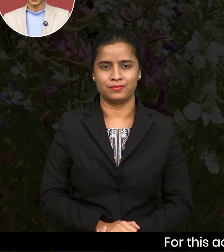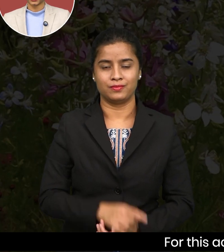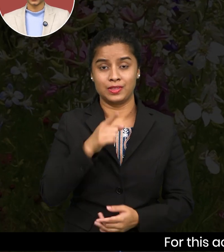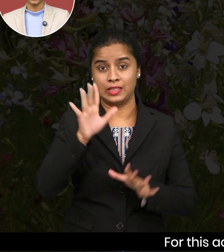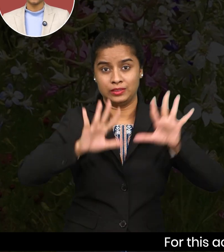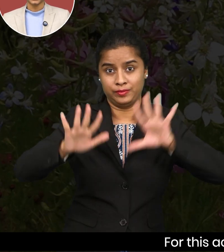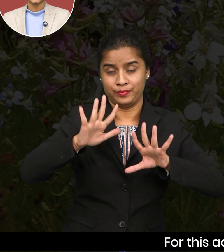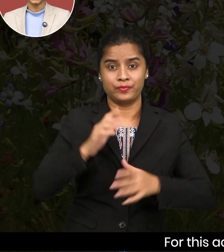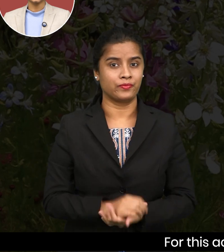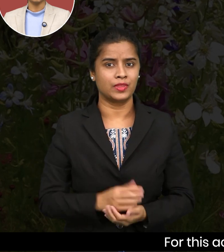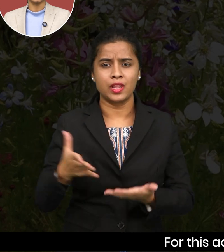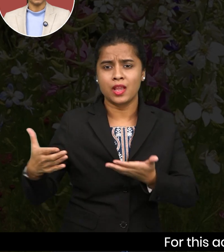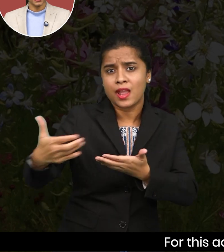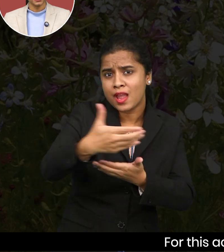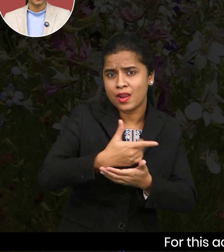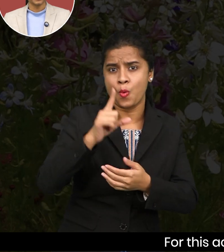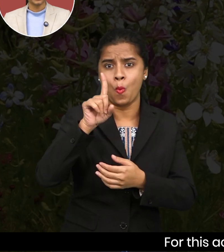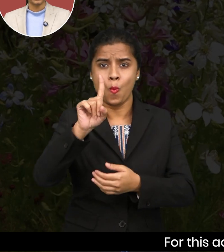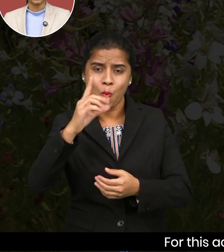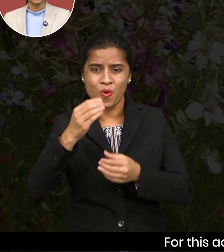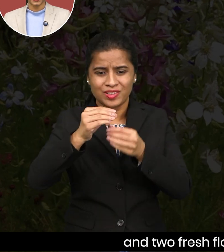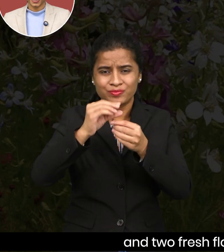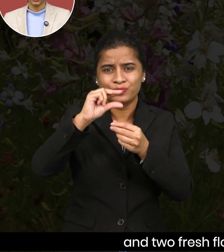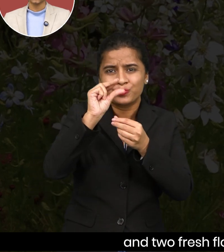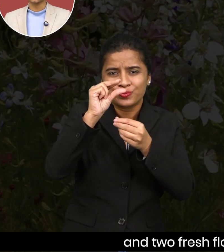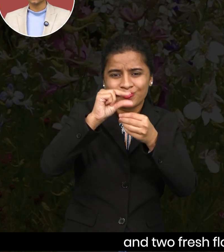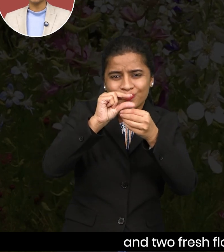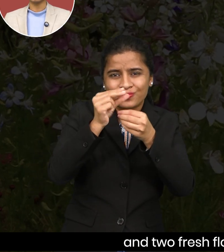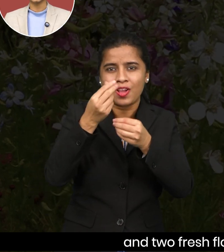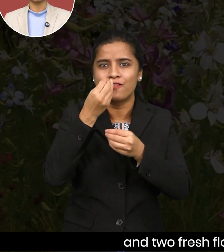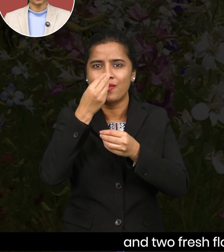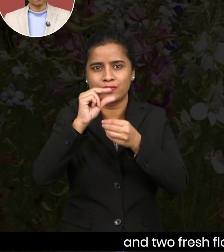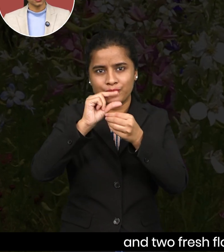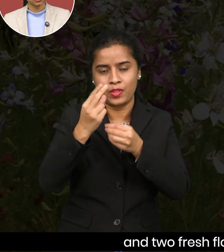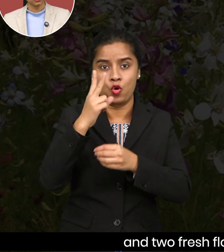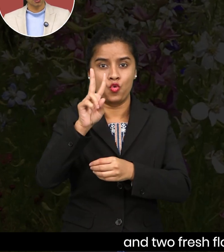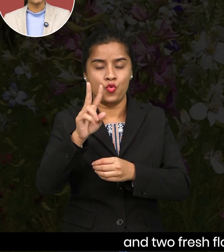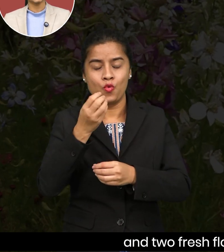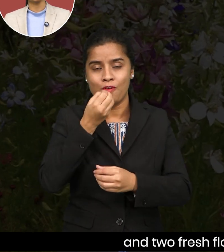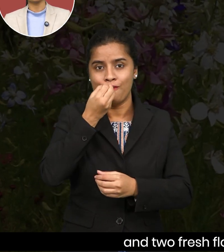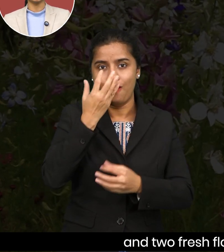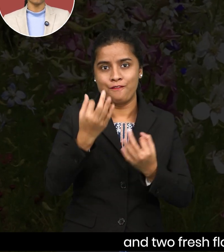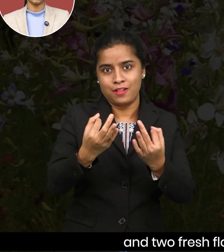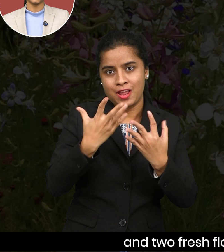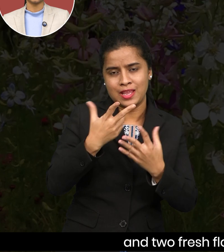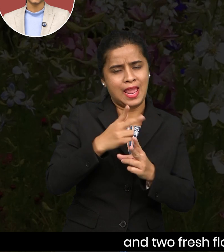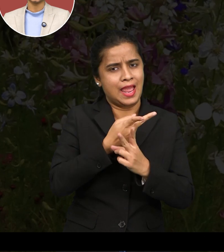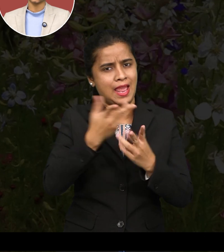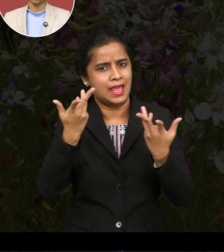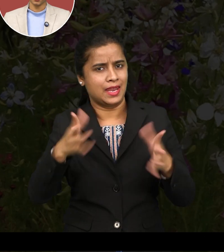For this activity, gather one bud and 2 fresh flowers of any of the